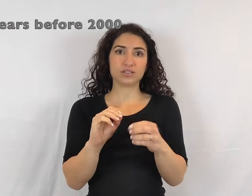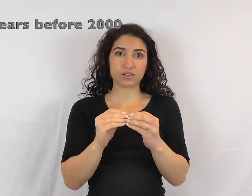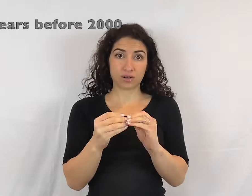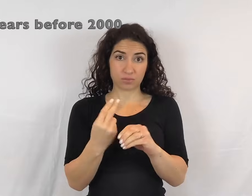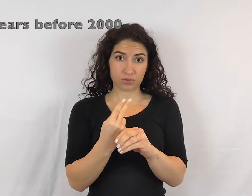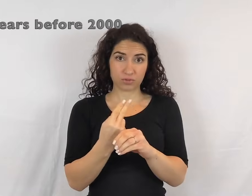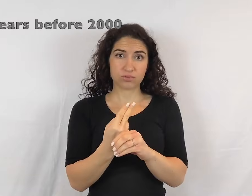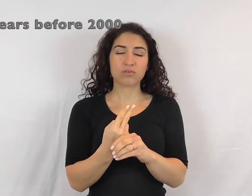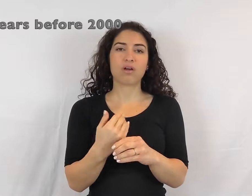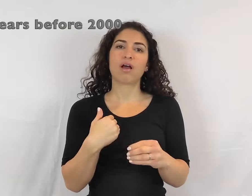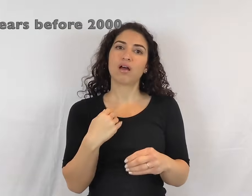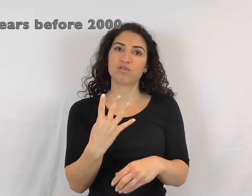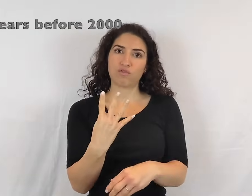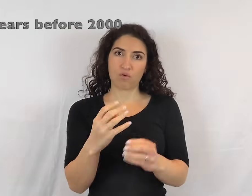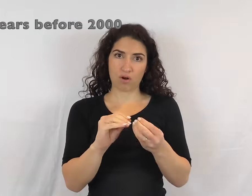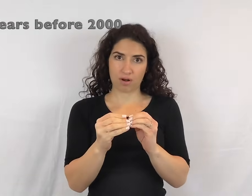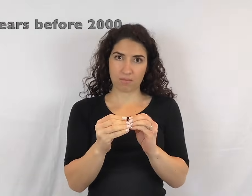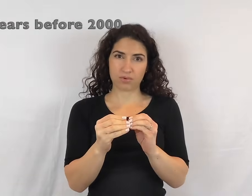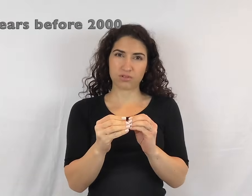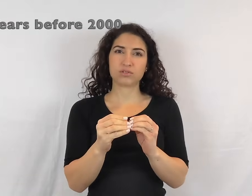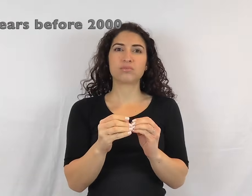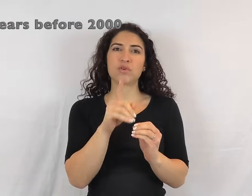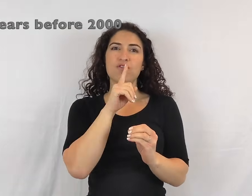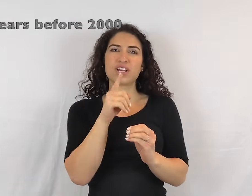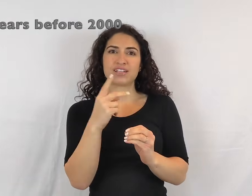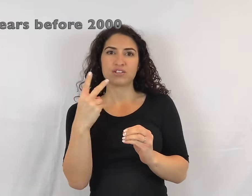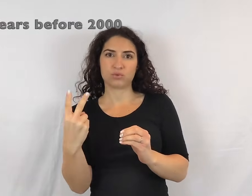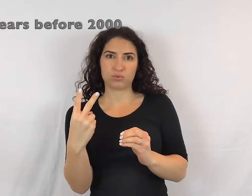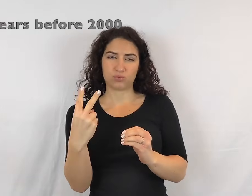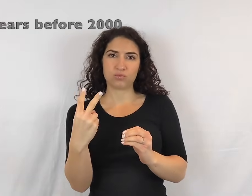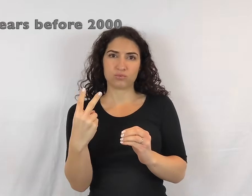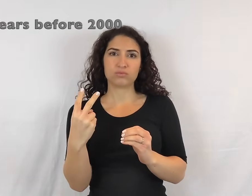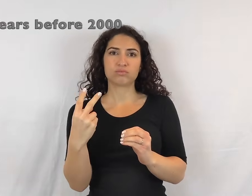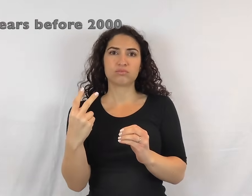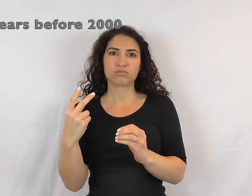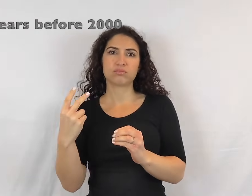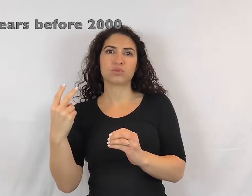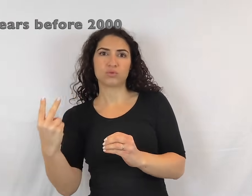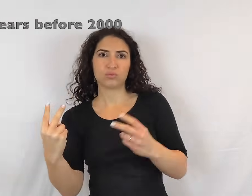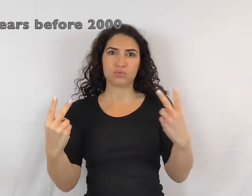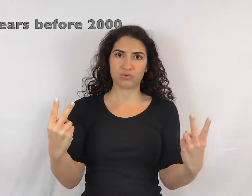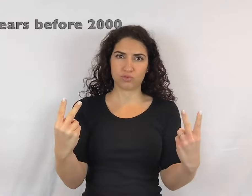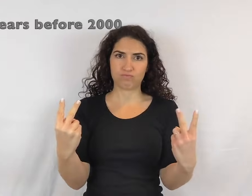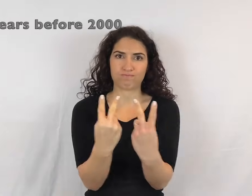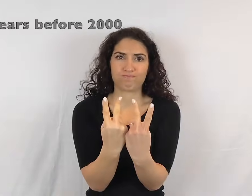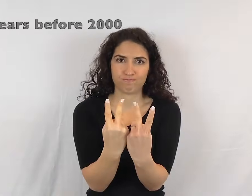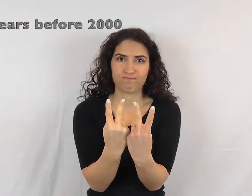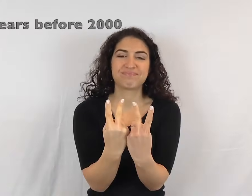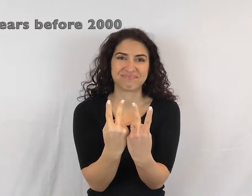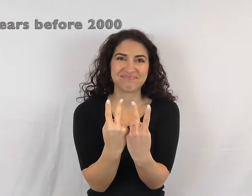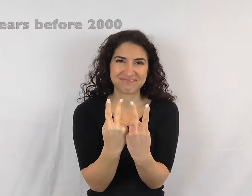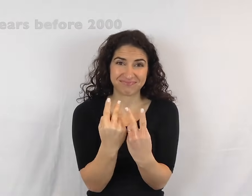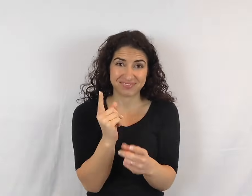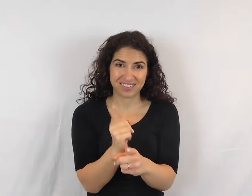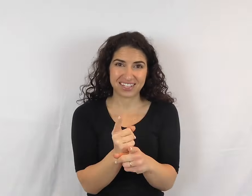Most years, the numbers have four numbers, and really it's like 2 and 2 together,